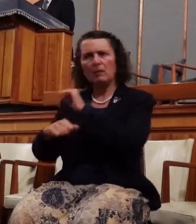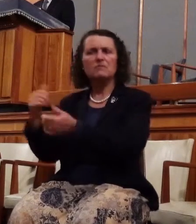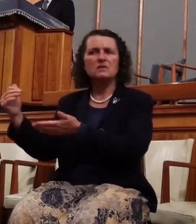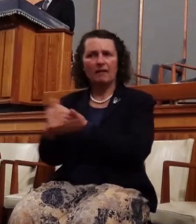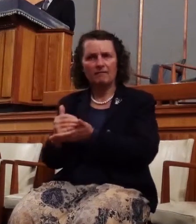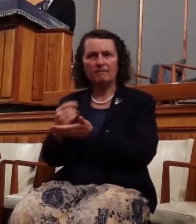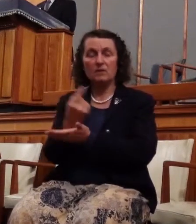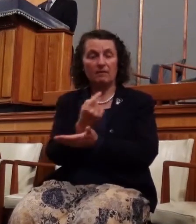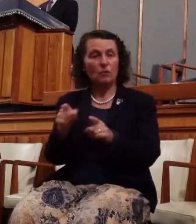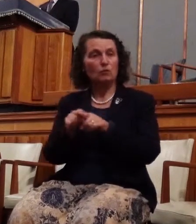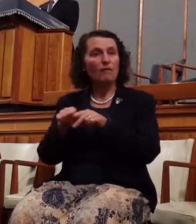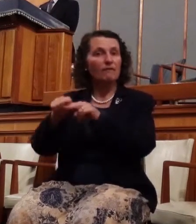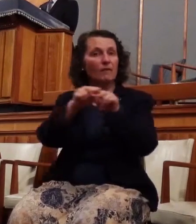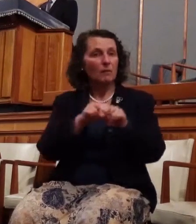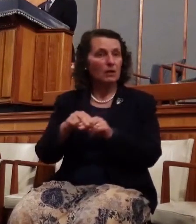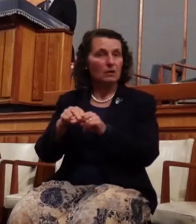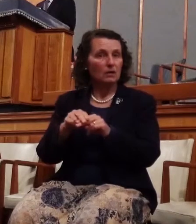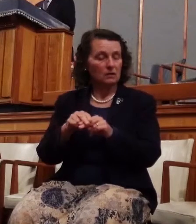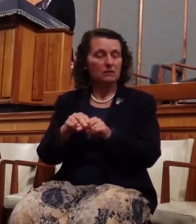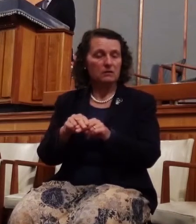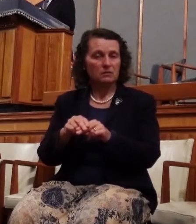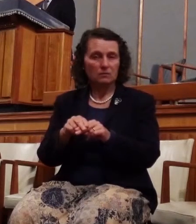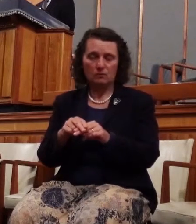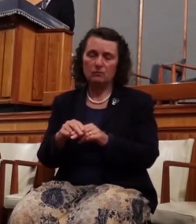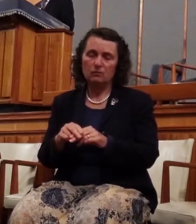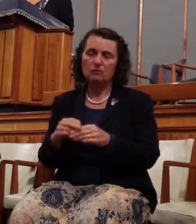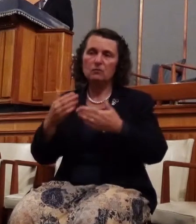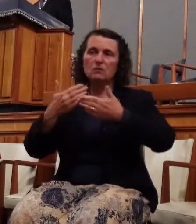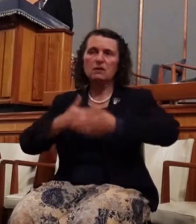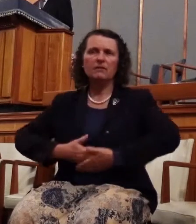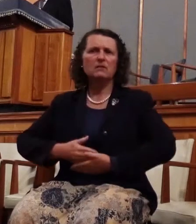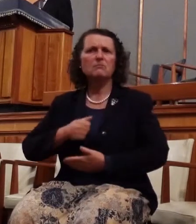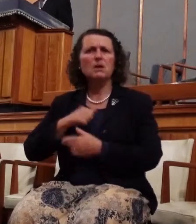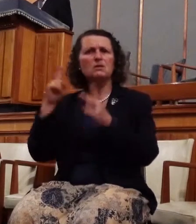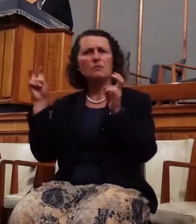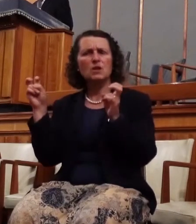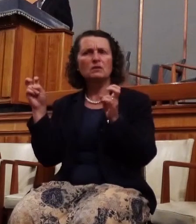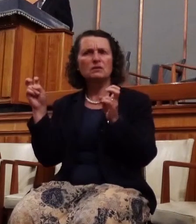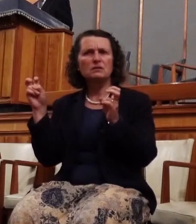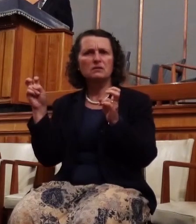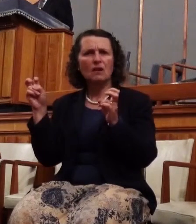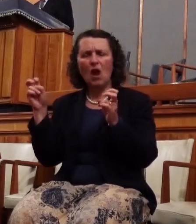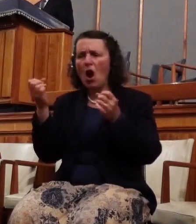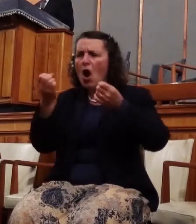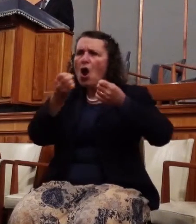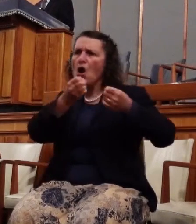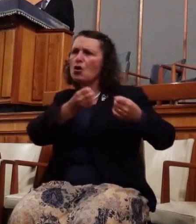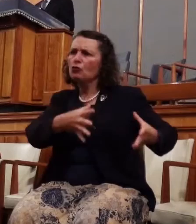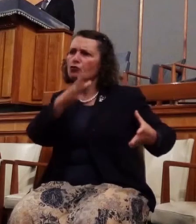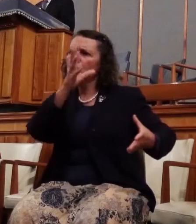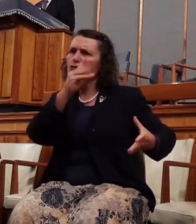and thy house. So my subject tonight is the cry of a lost soul, the